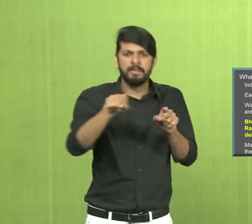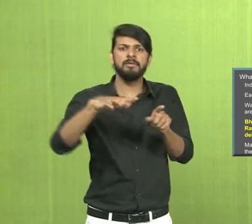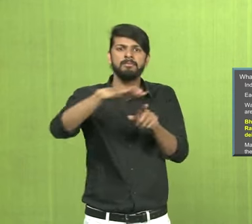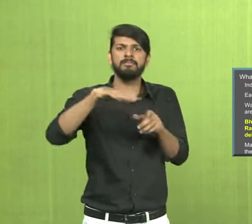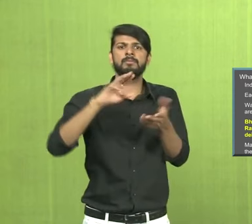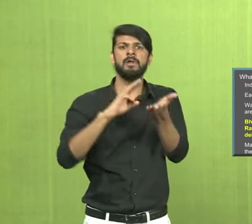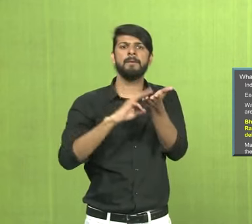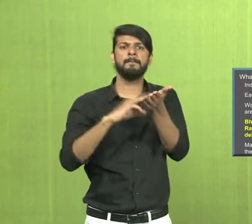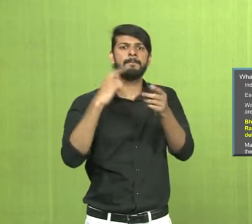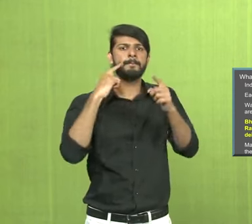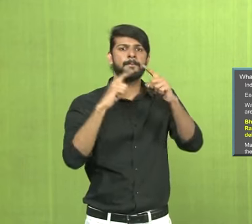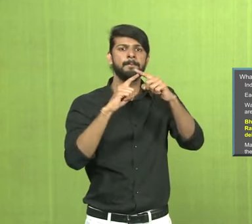Madhubani district,